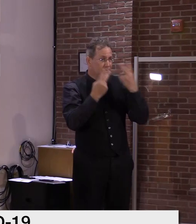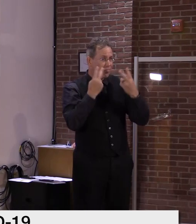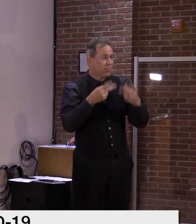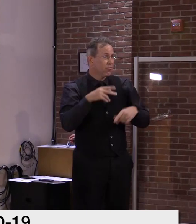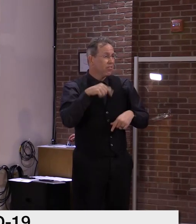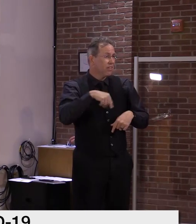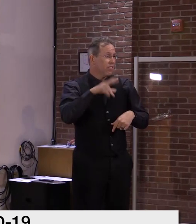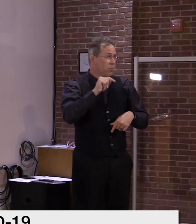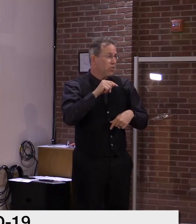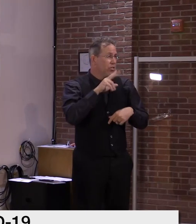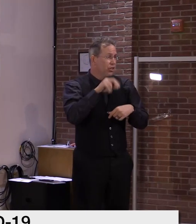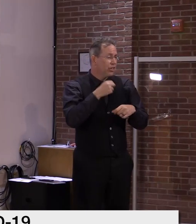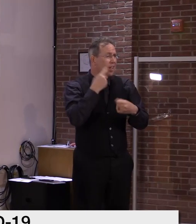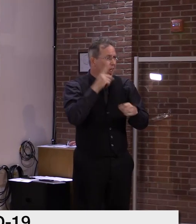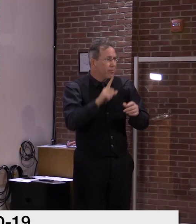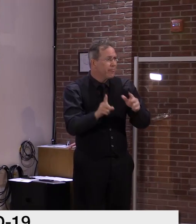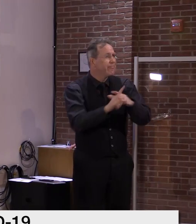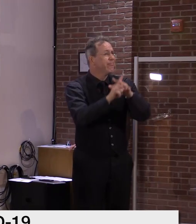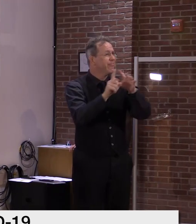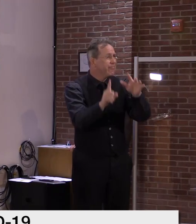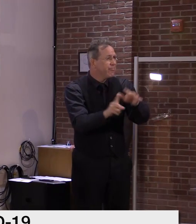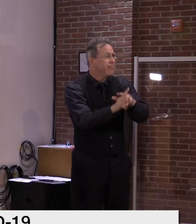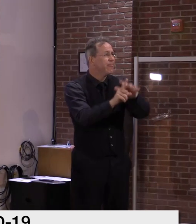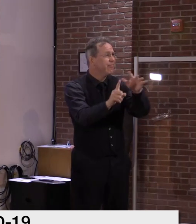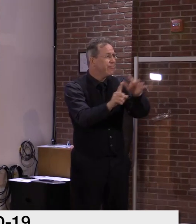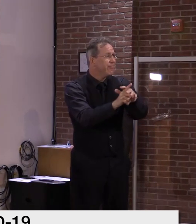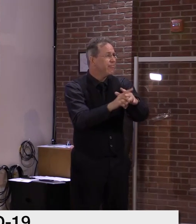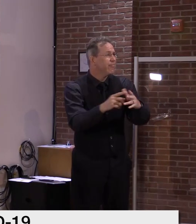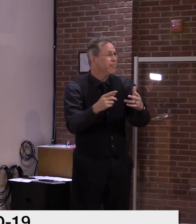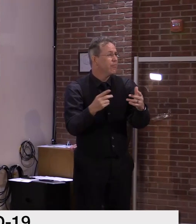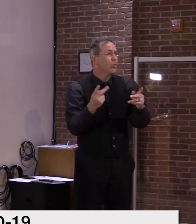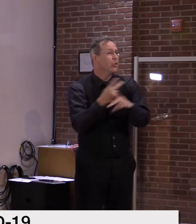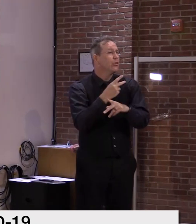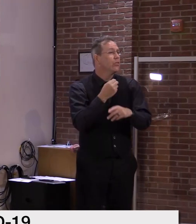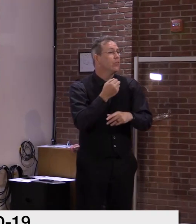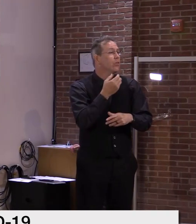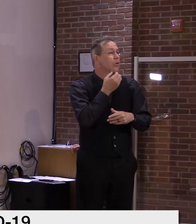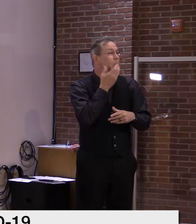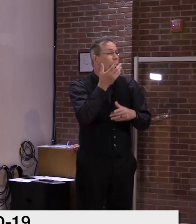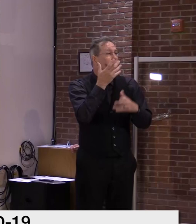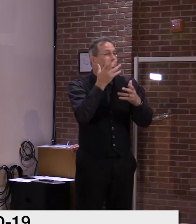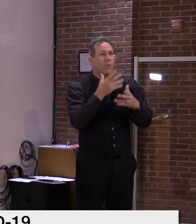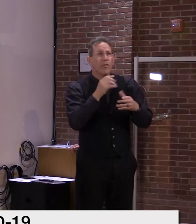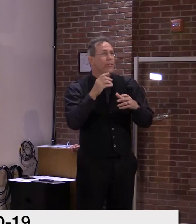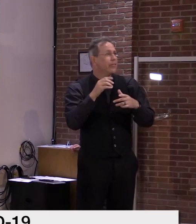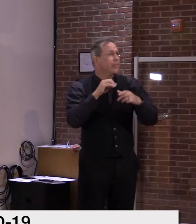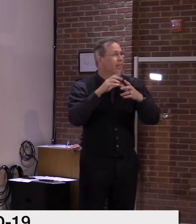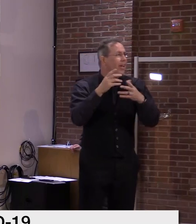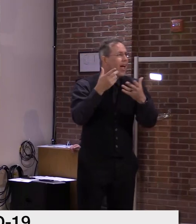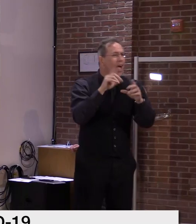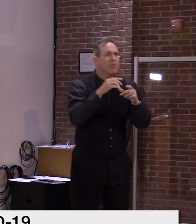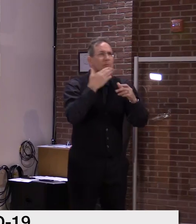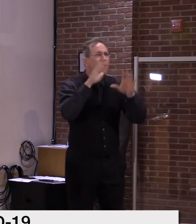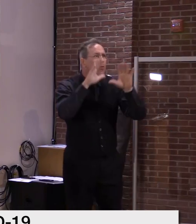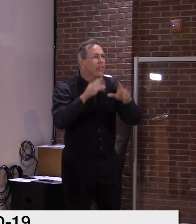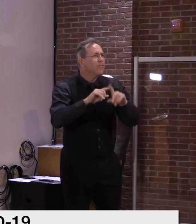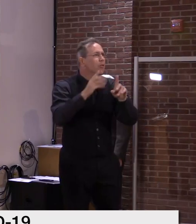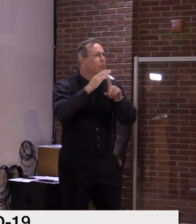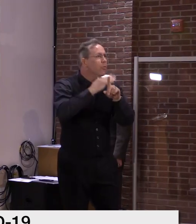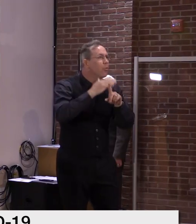and other factors are in play. So that's not necessarily emblematic of a